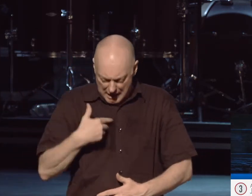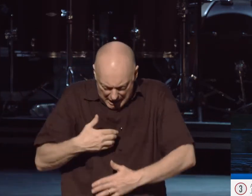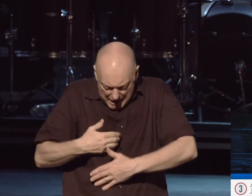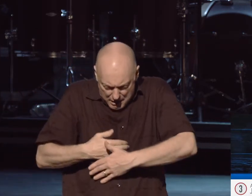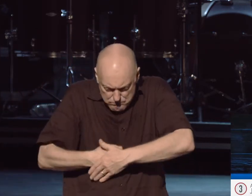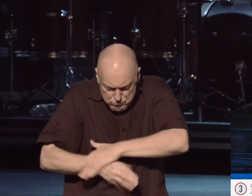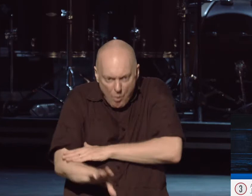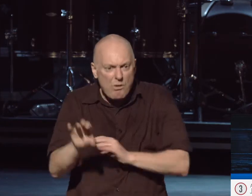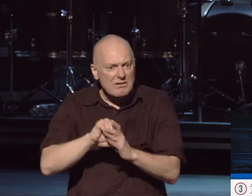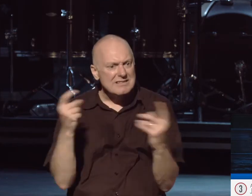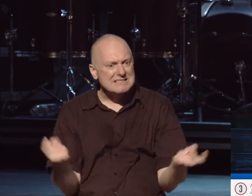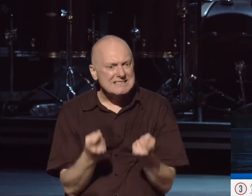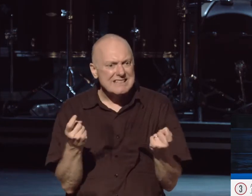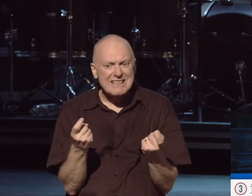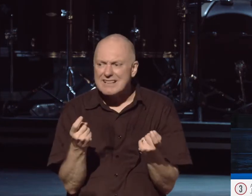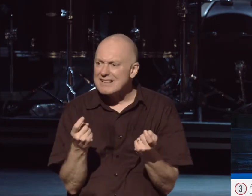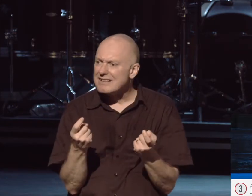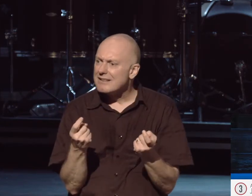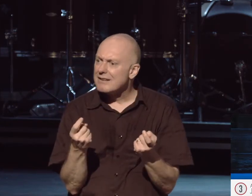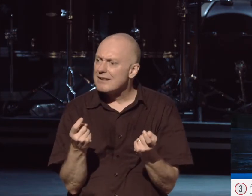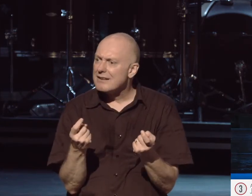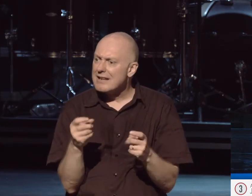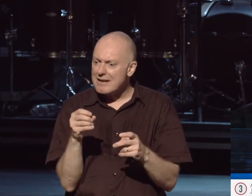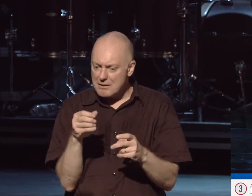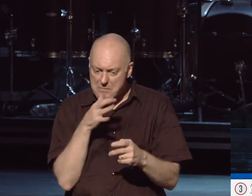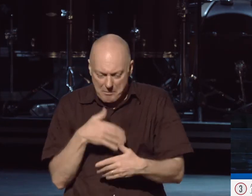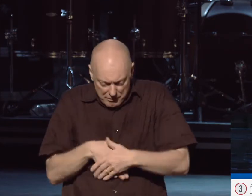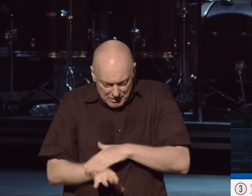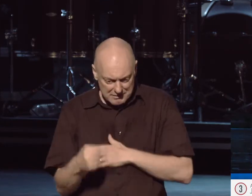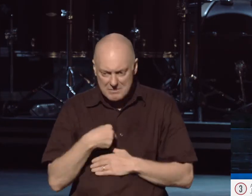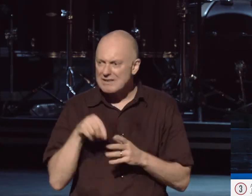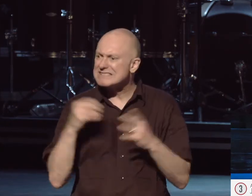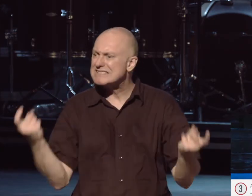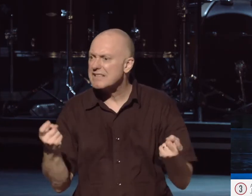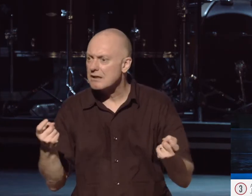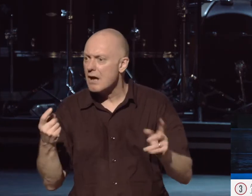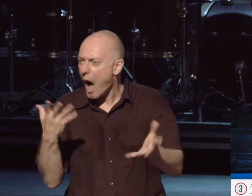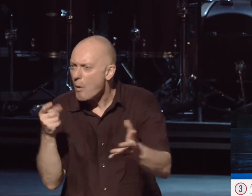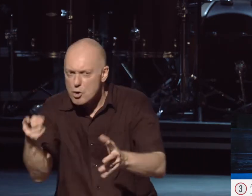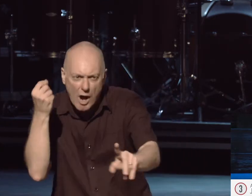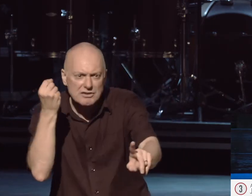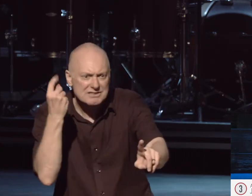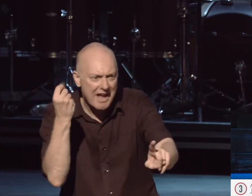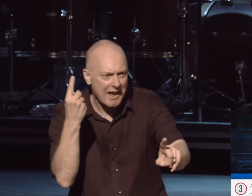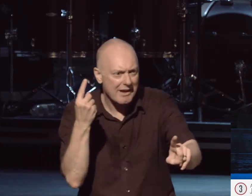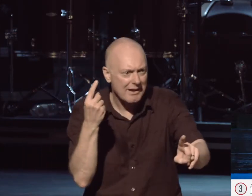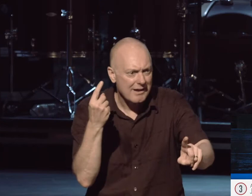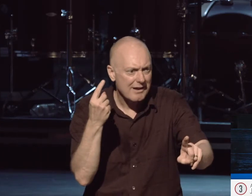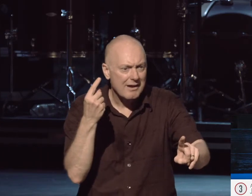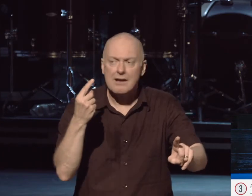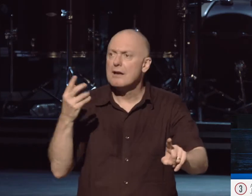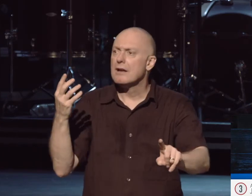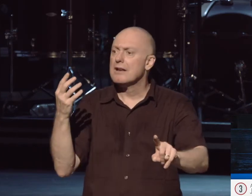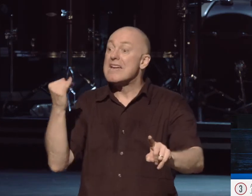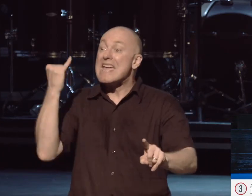sinned in my mother conceived me. I want you to see this, Kay, where there's genuine confession, there's genuine